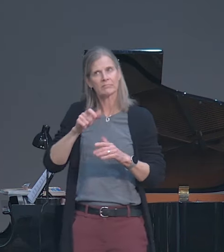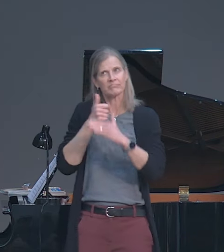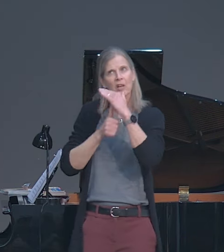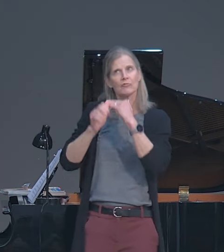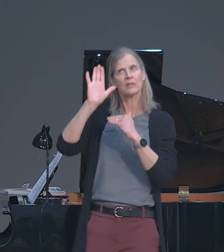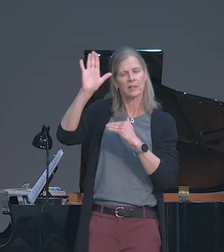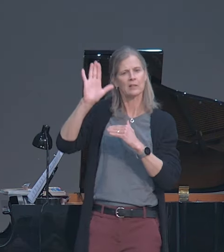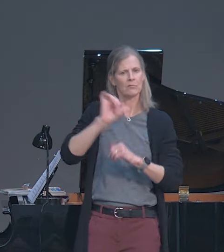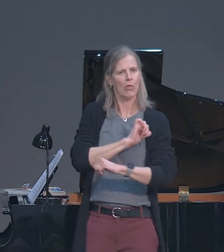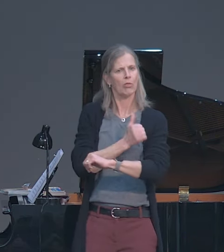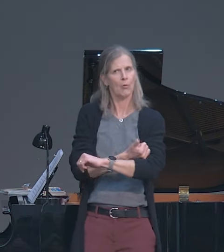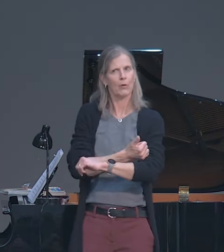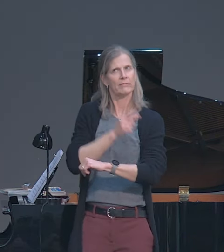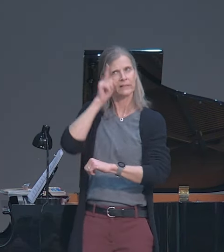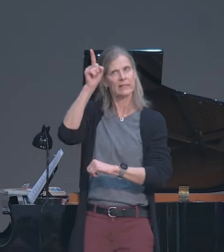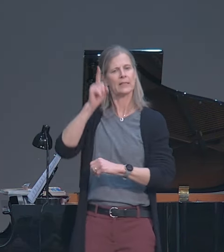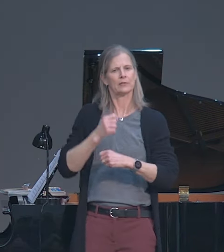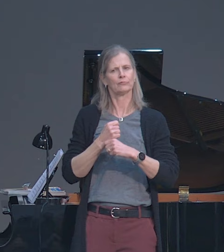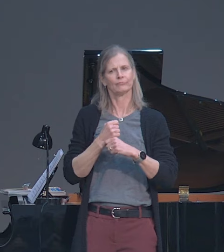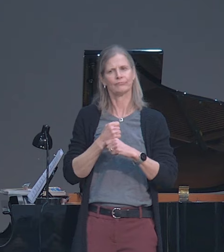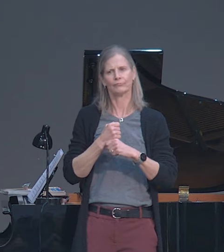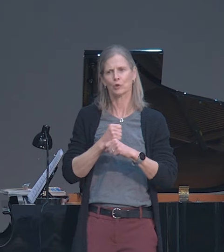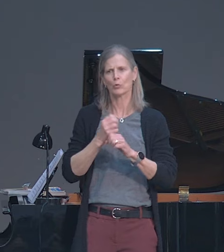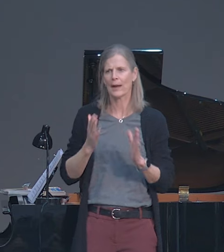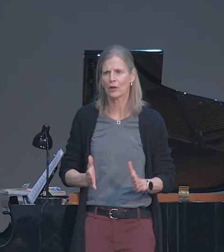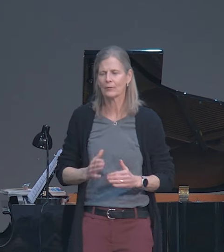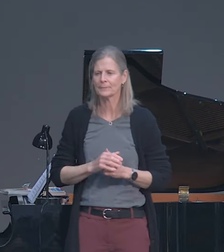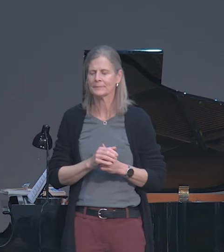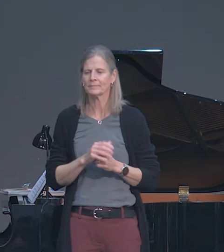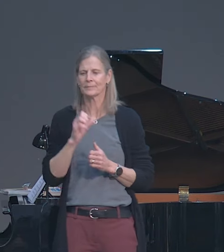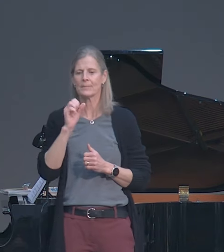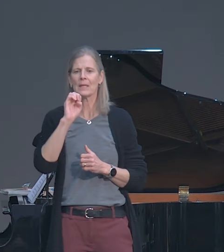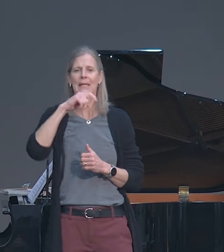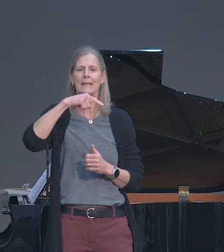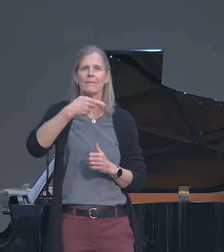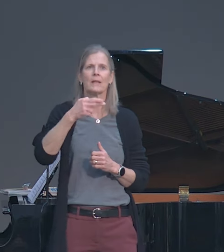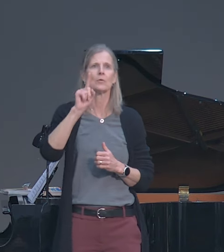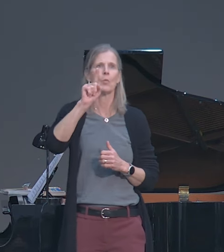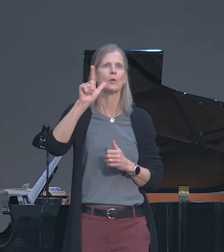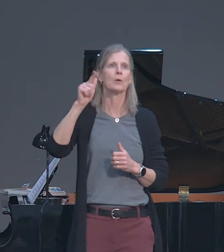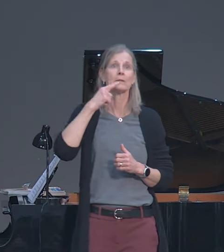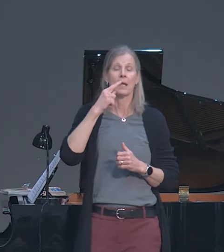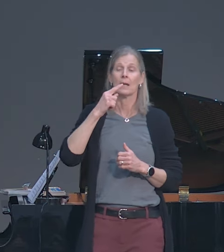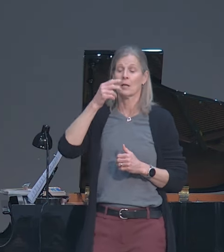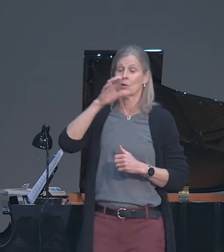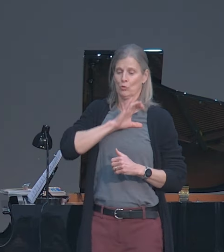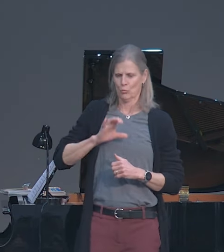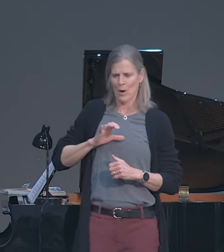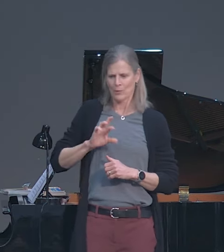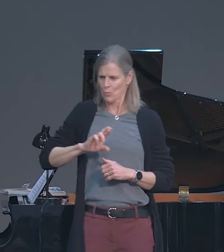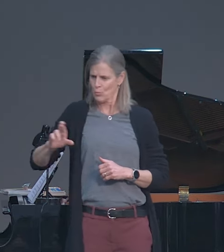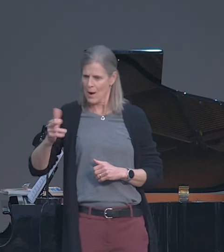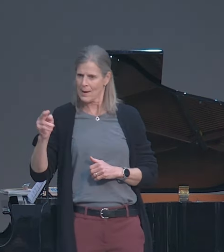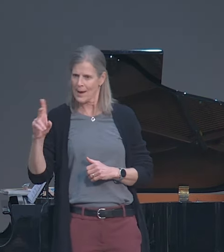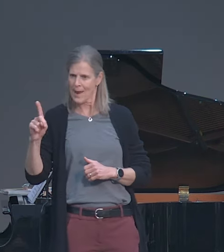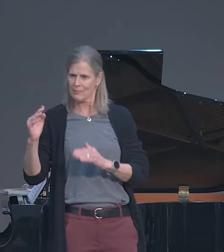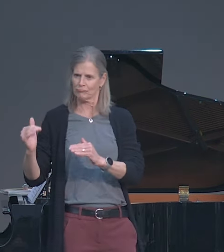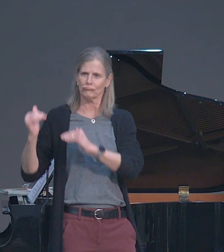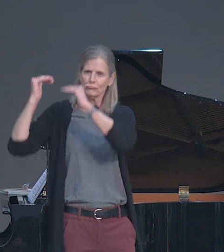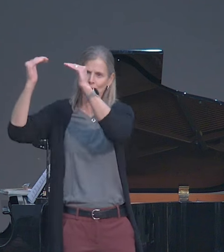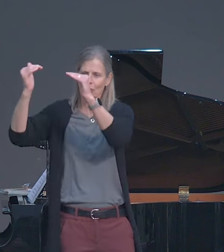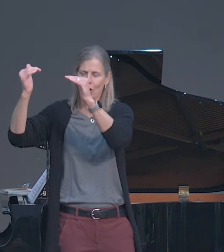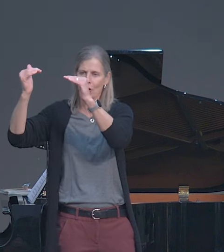as its creator. Ephesians 1:21 says that Christ is at the right hand of the Father. He's exalted. Notice